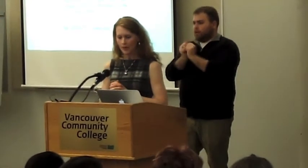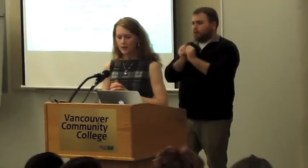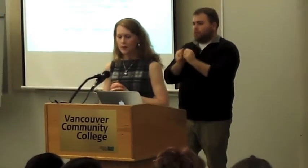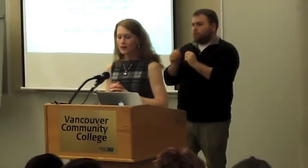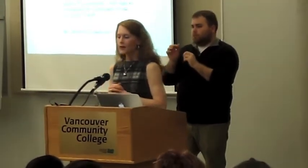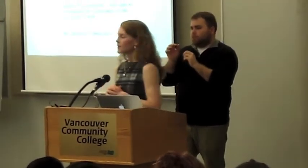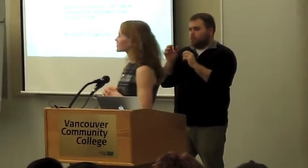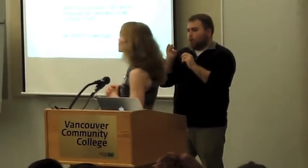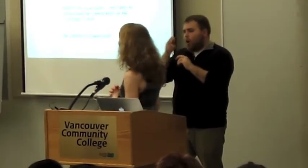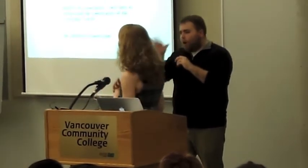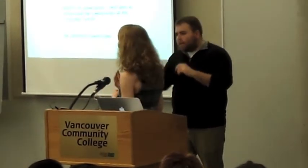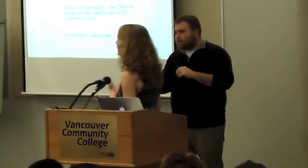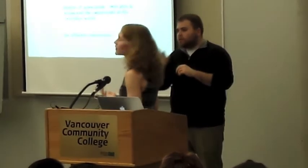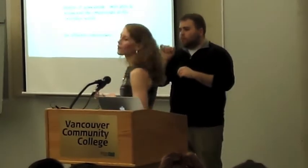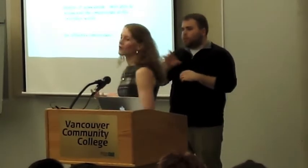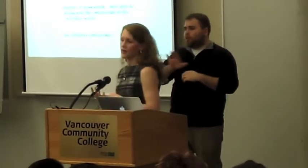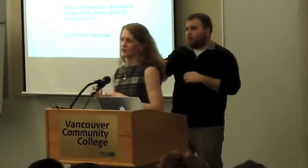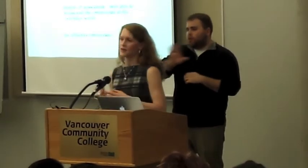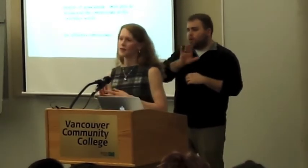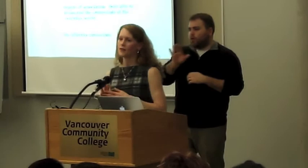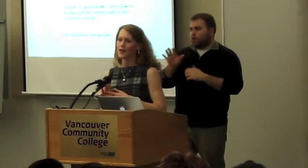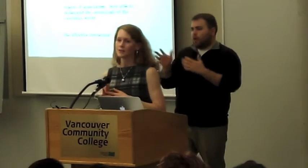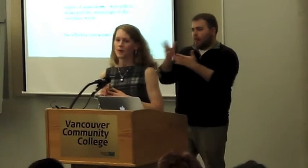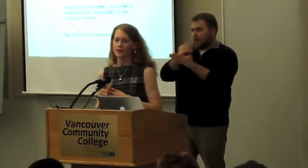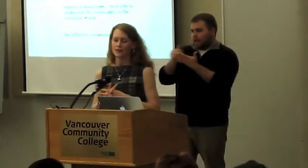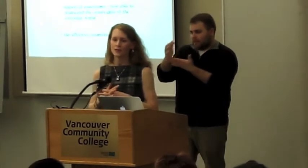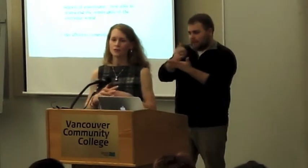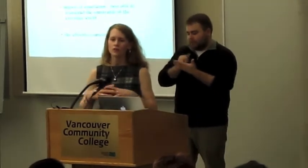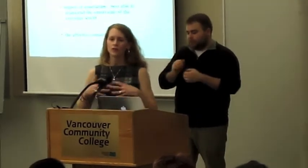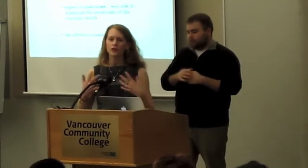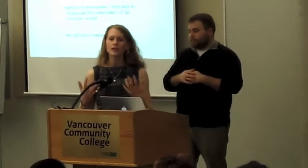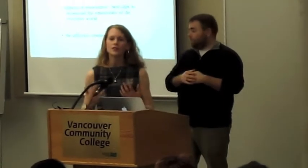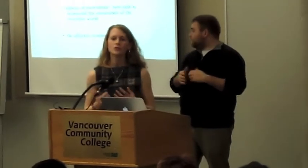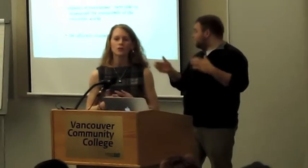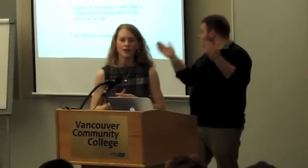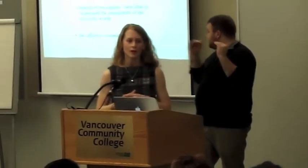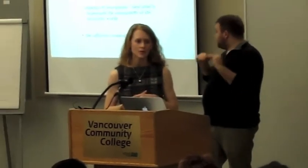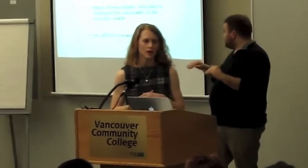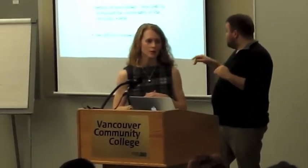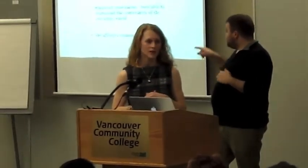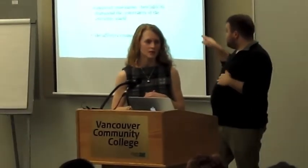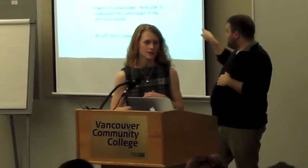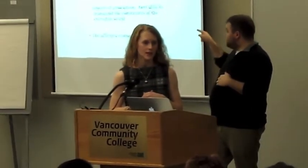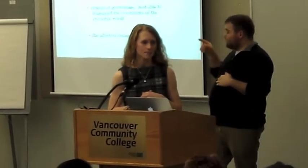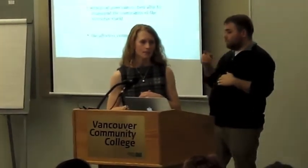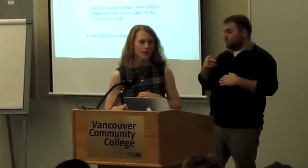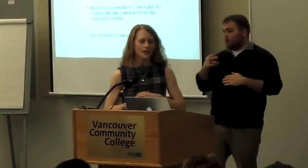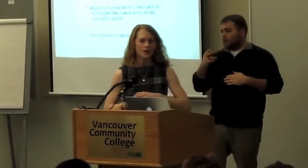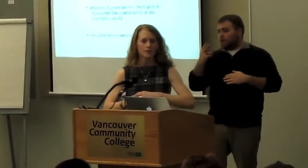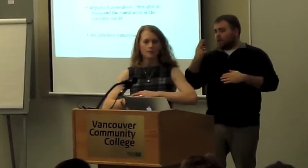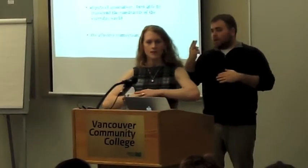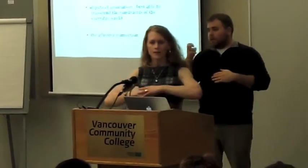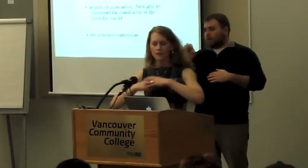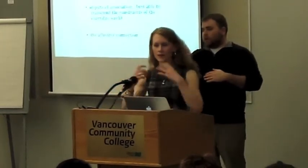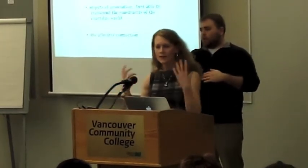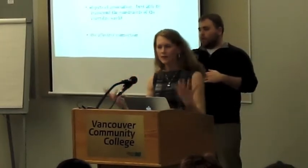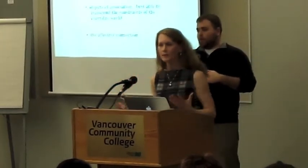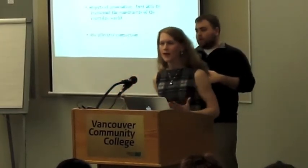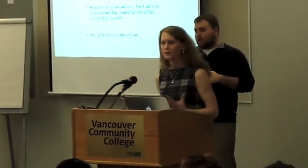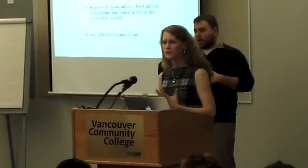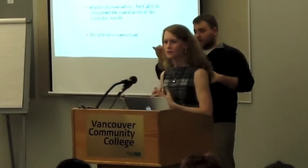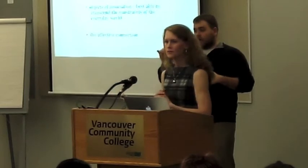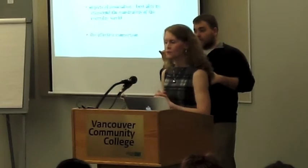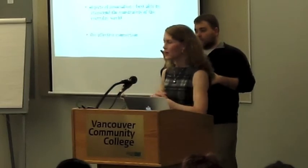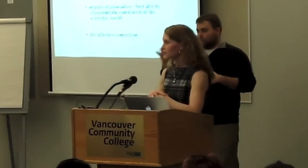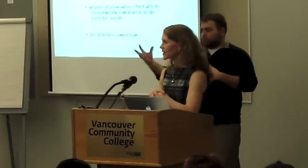bit. Associating with the heroic is another aspect, another learning tool that comes along with literacy. Now, if you can